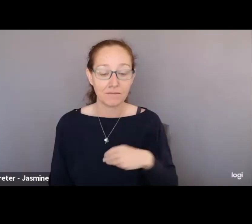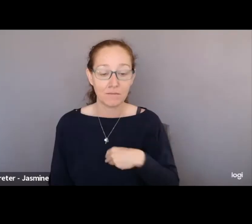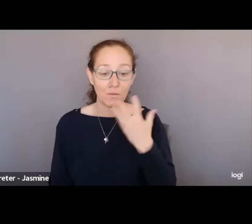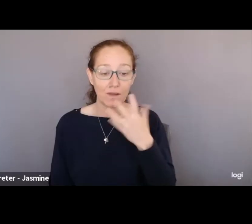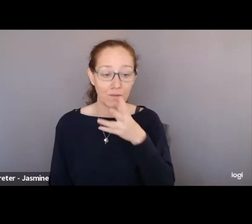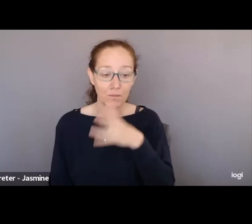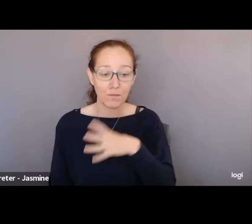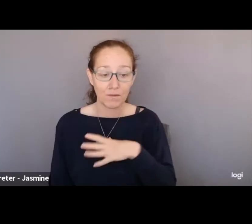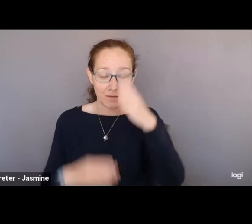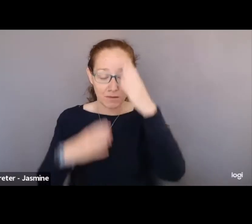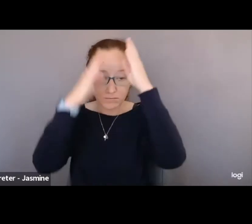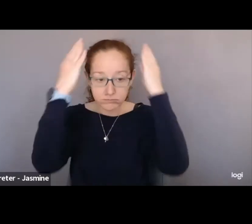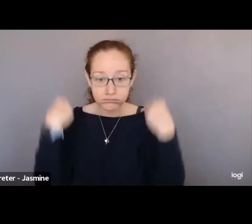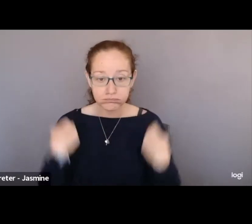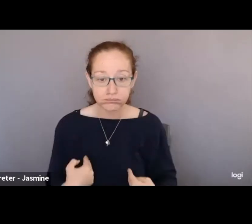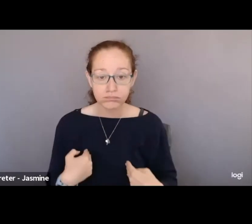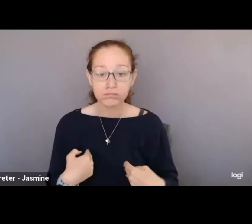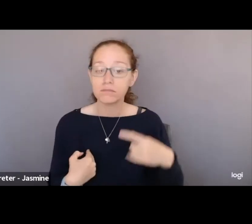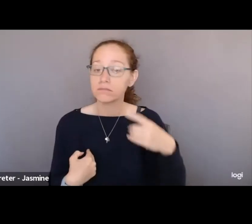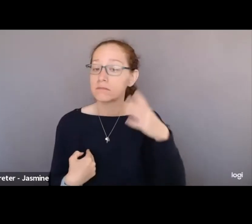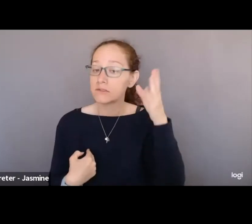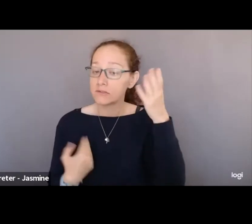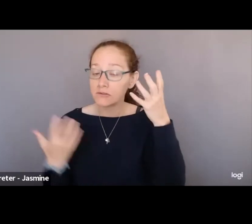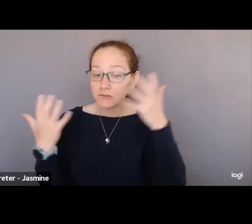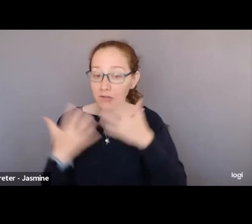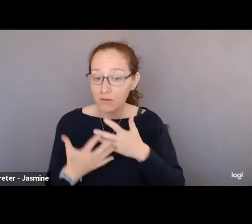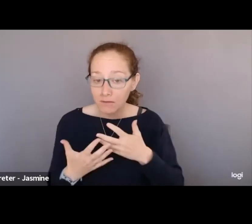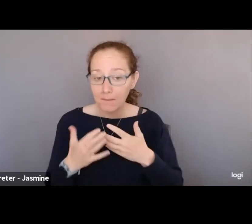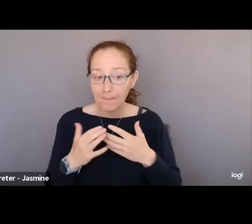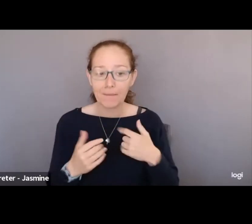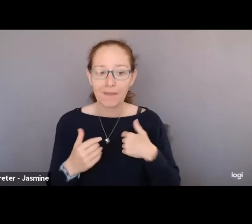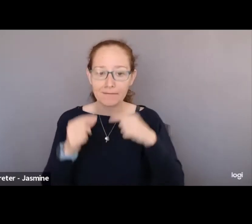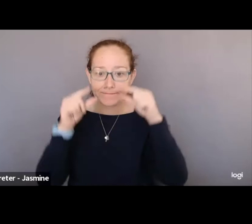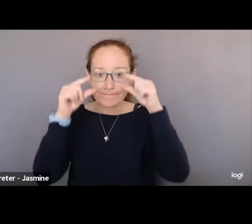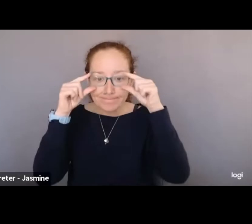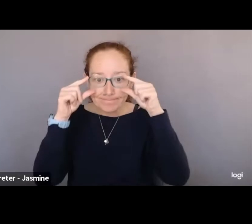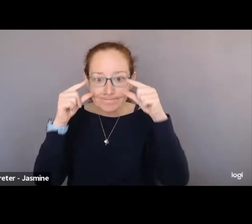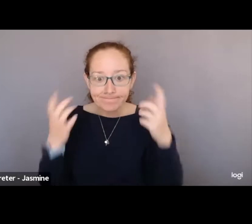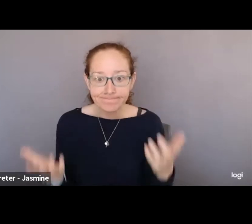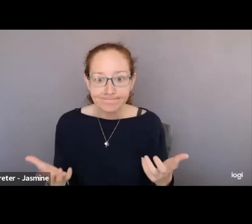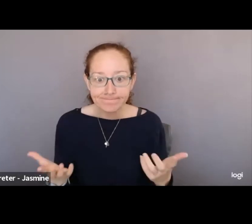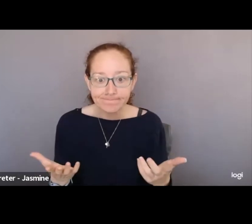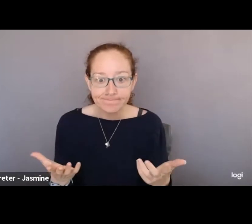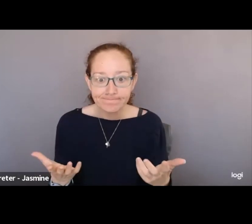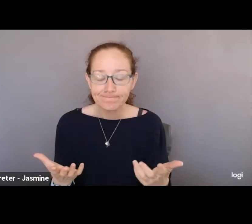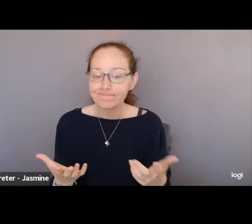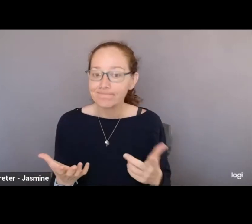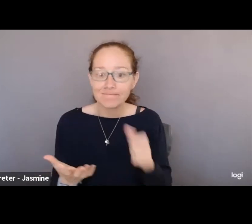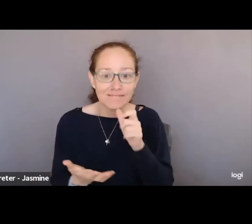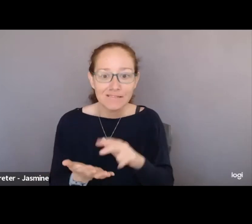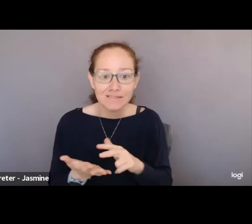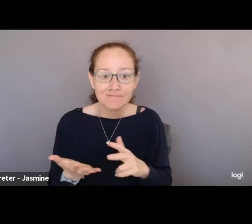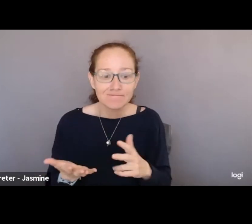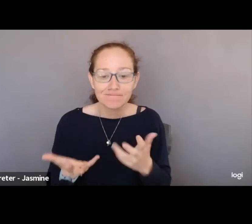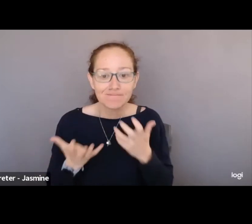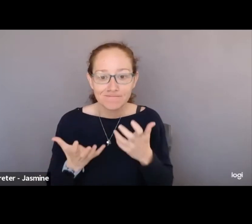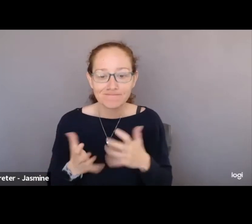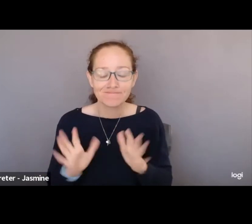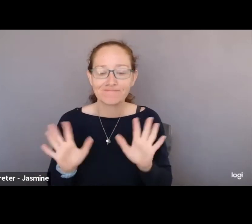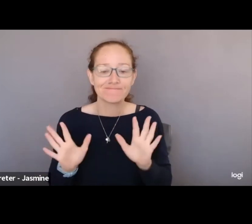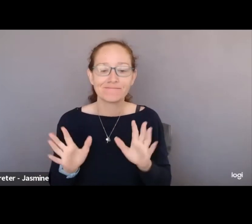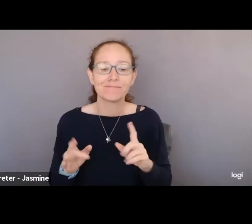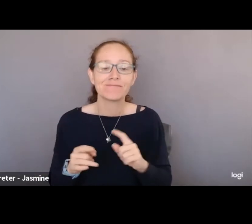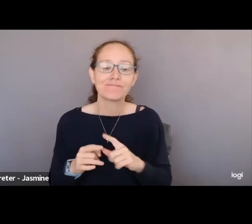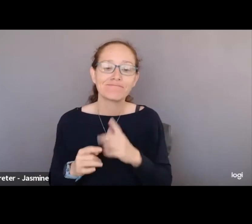wearing glasses, much despite my chagrin. I have a purple shirt on with a